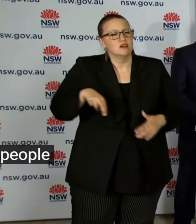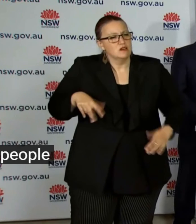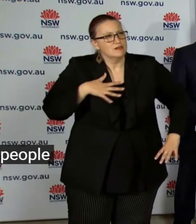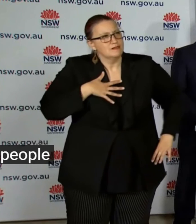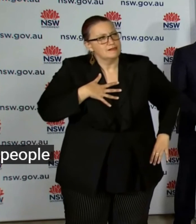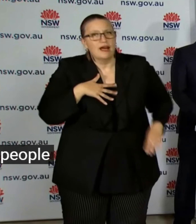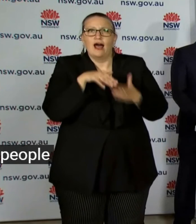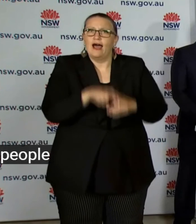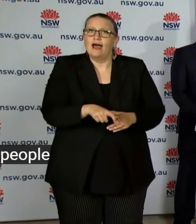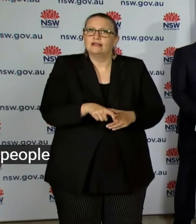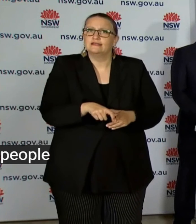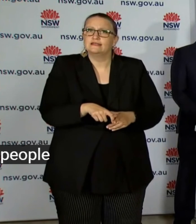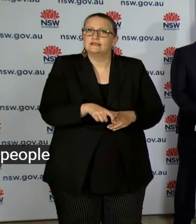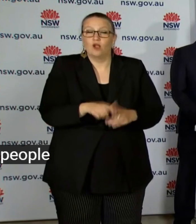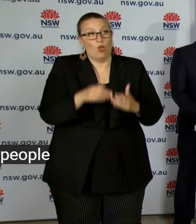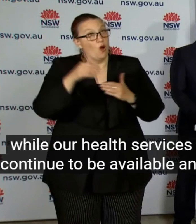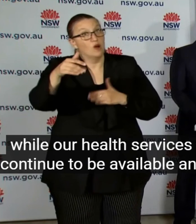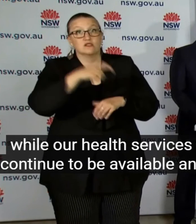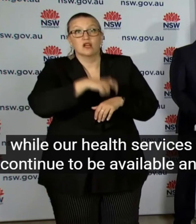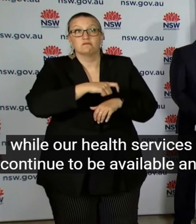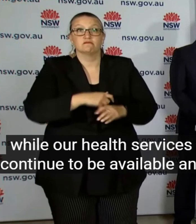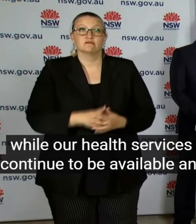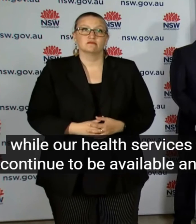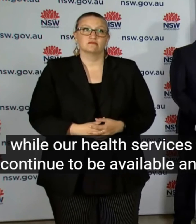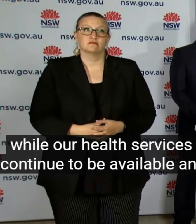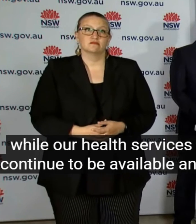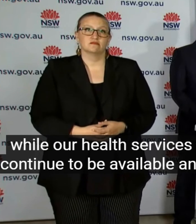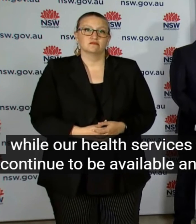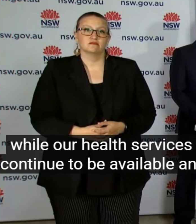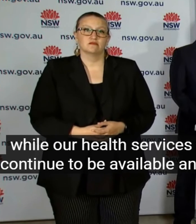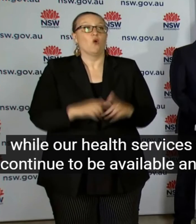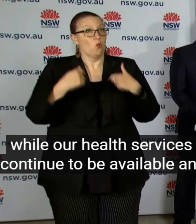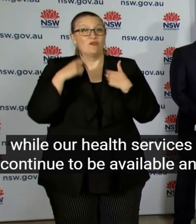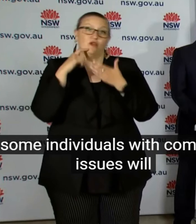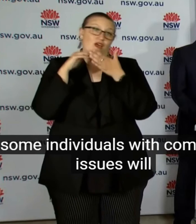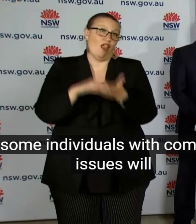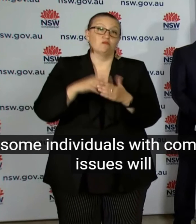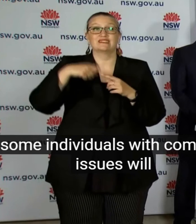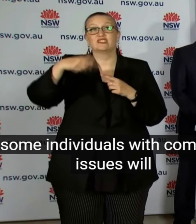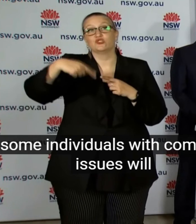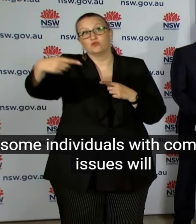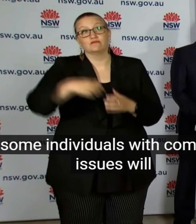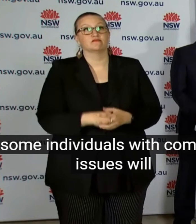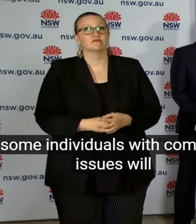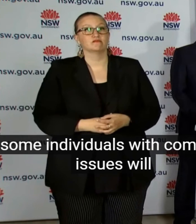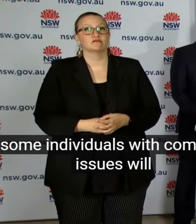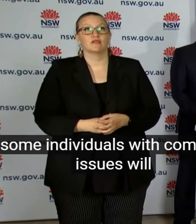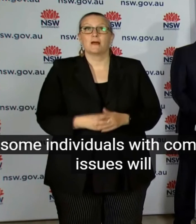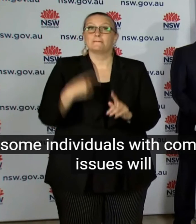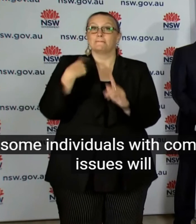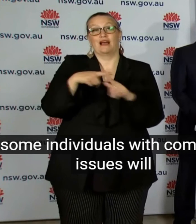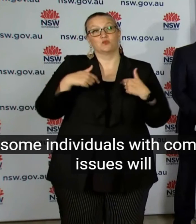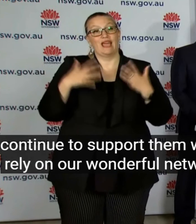will continue to be available, and for some individuals with complex issues we'll continue to support them, we also rely on our wonderful network